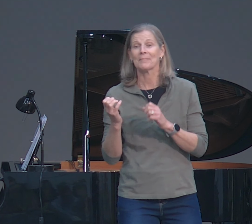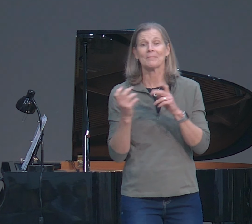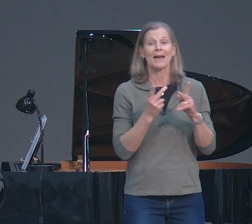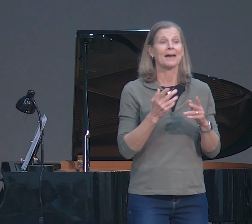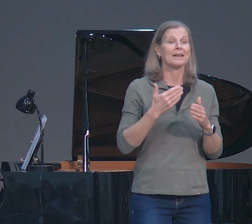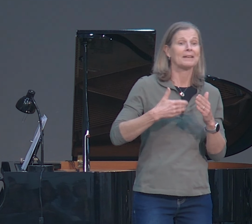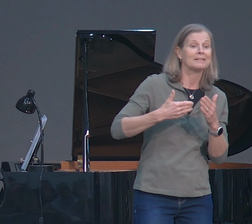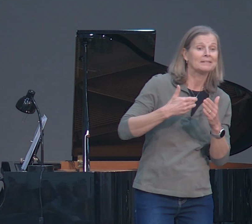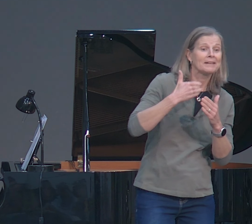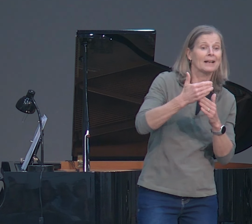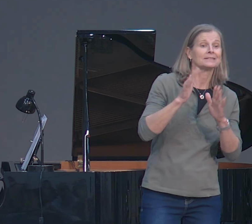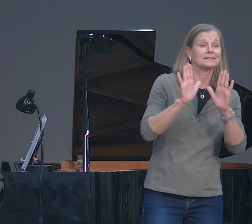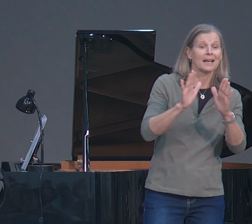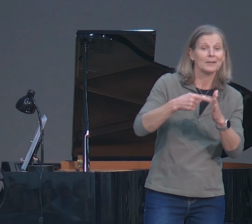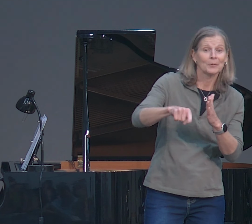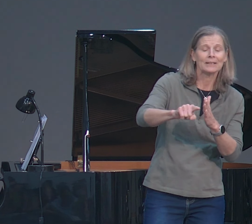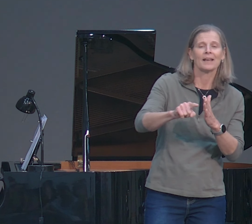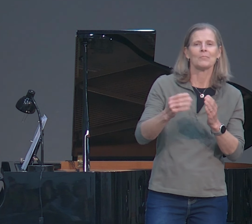get some more.